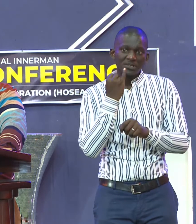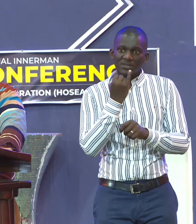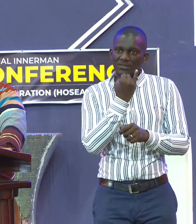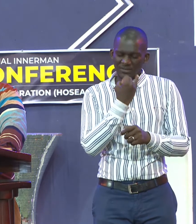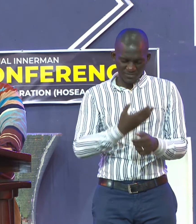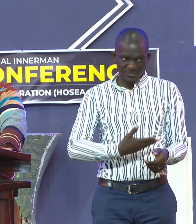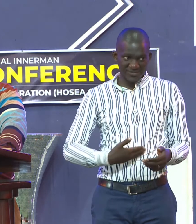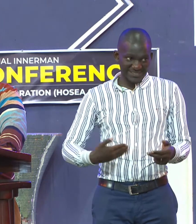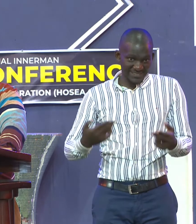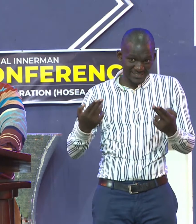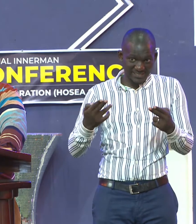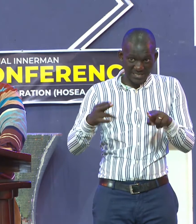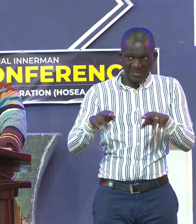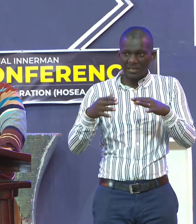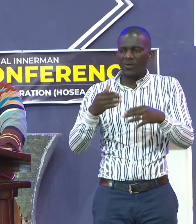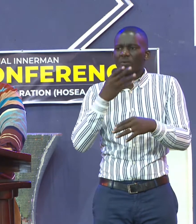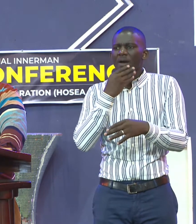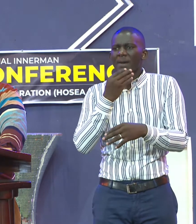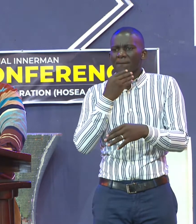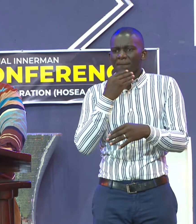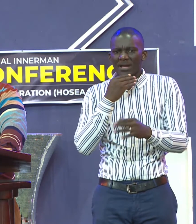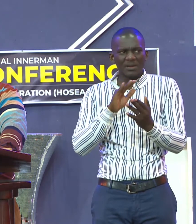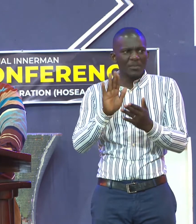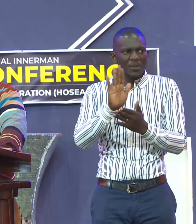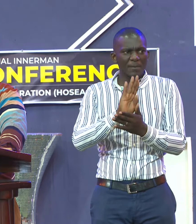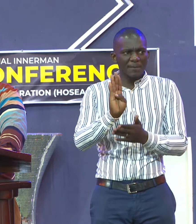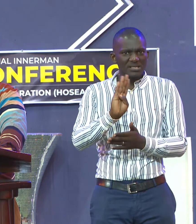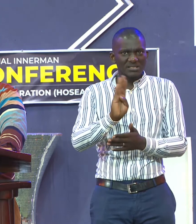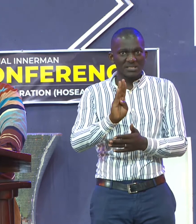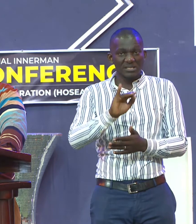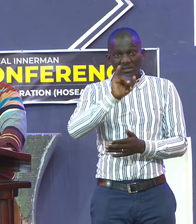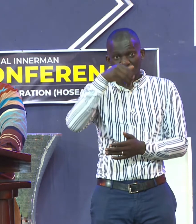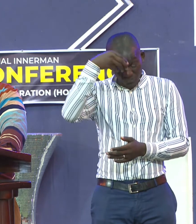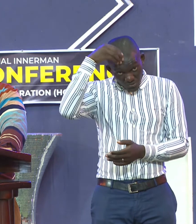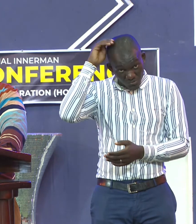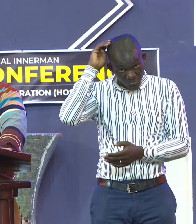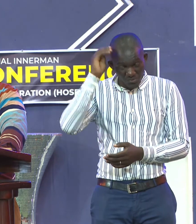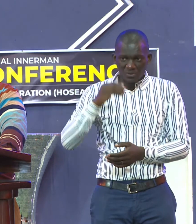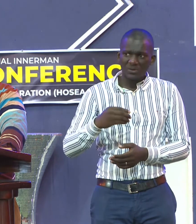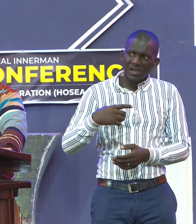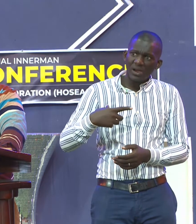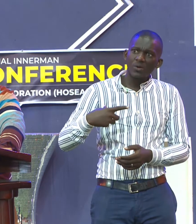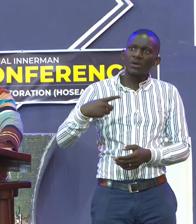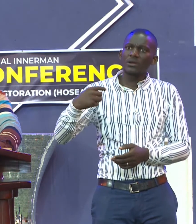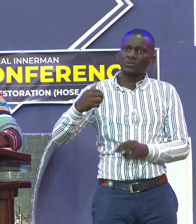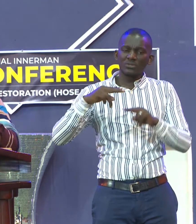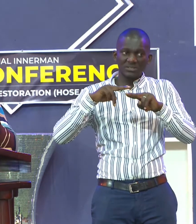munsi. Awo musajja owebeseleke mu Yuda nagenda okutula munsi ya